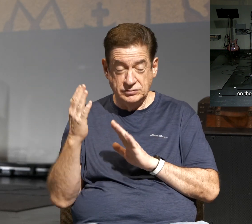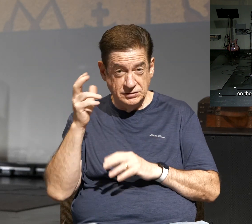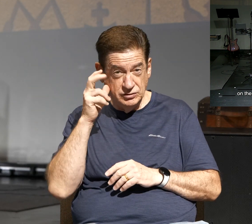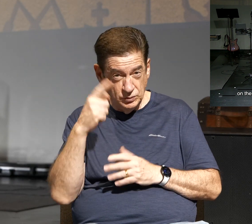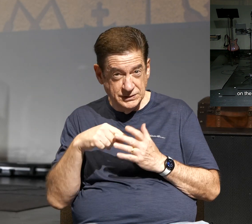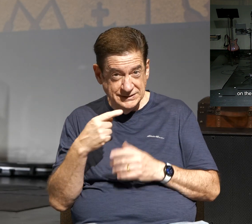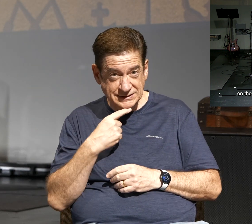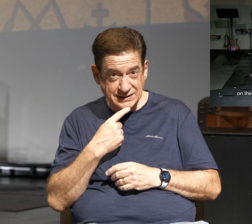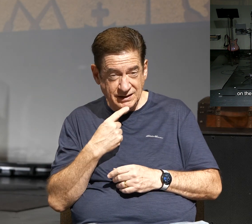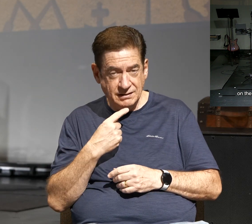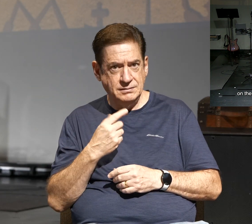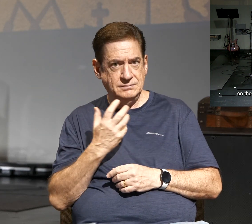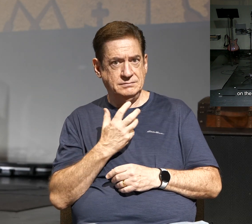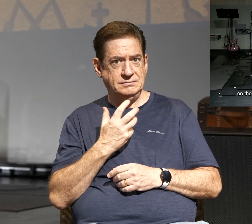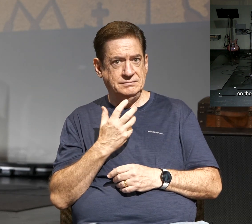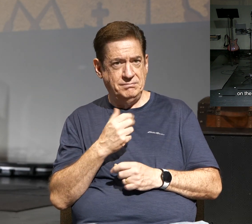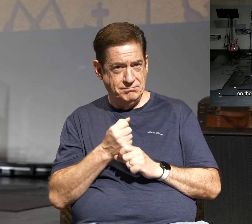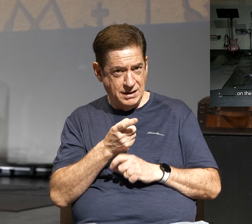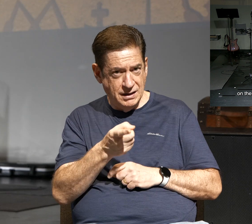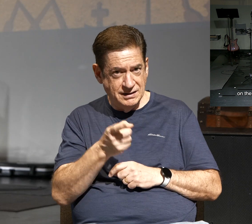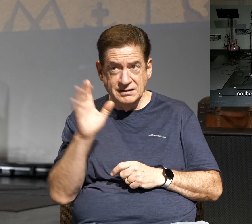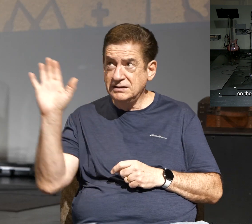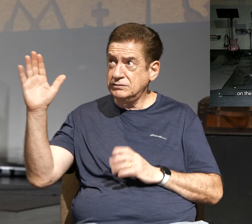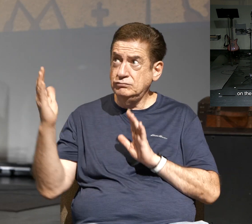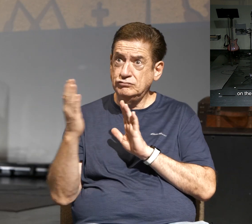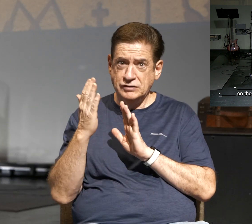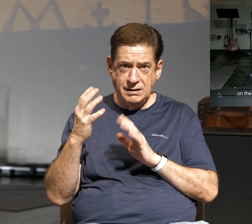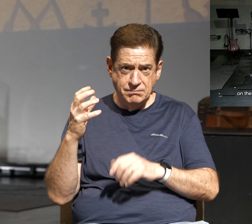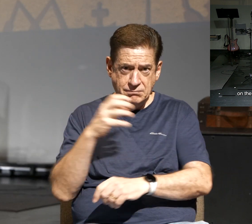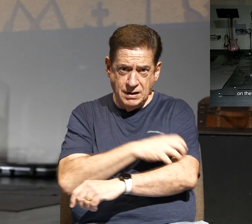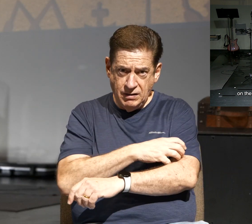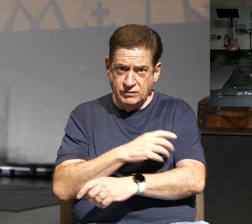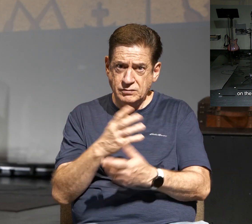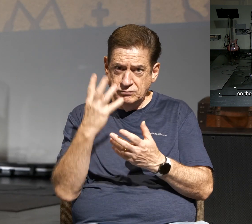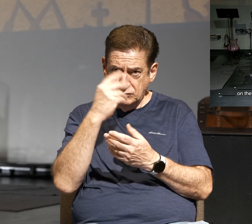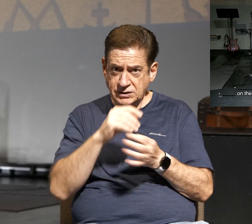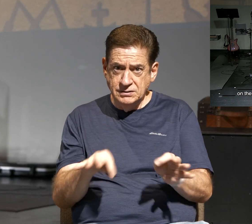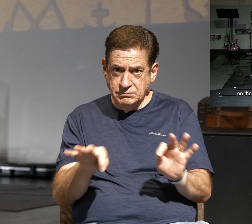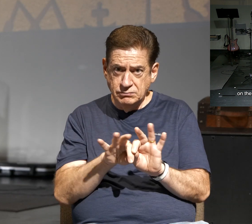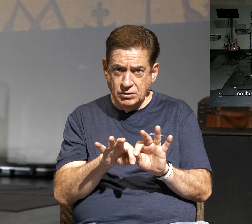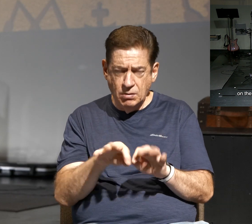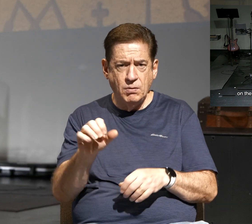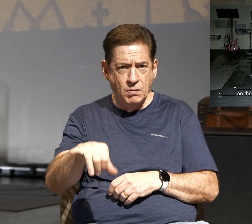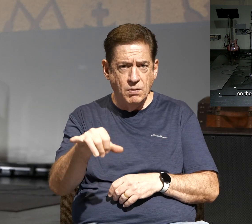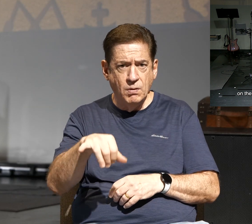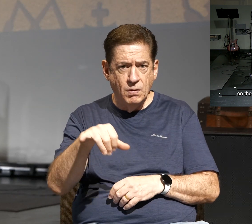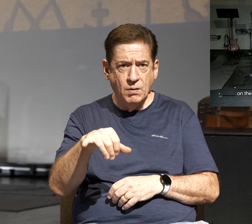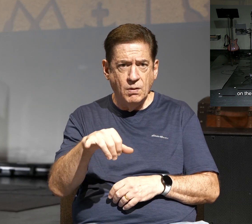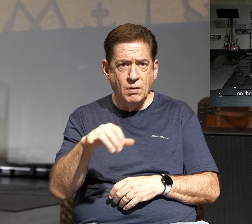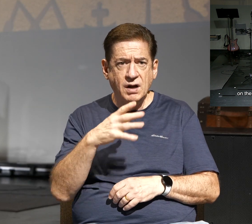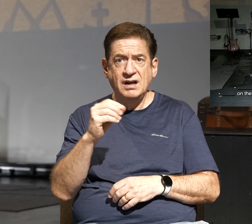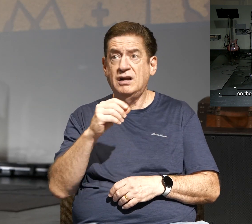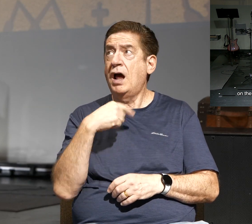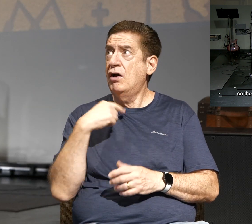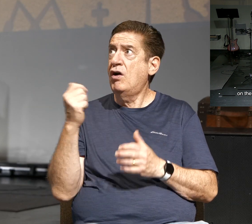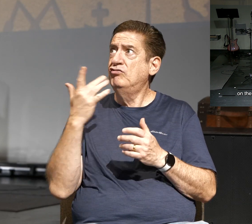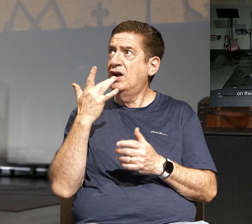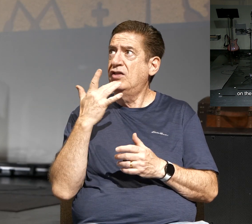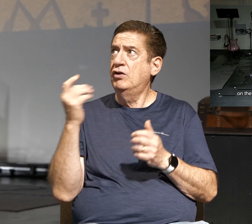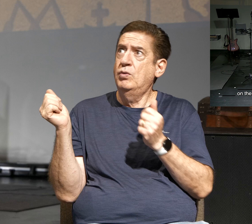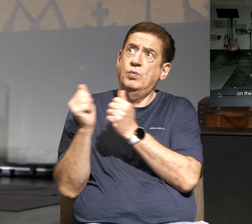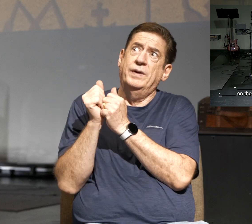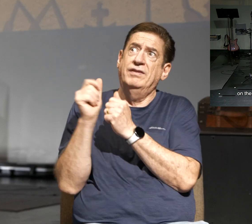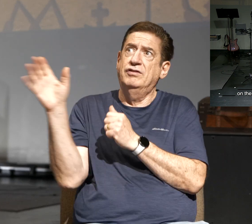saying? Does that make his presence pretty powerful, pretty significant? I put it in my notes here. The worst day with your presence is better